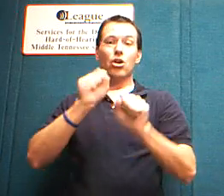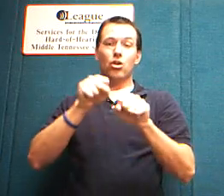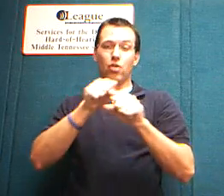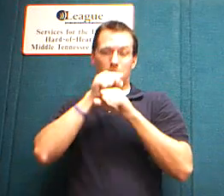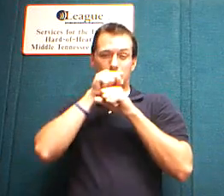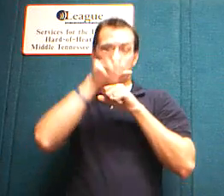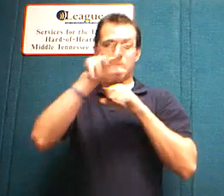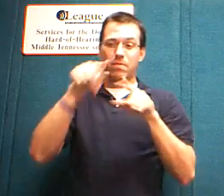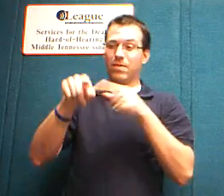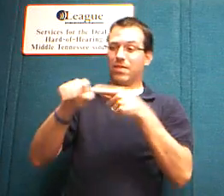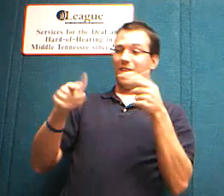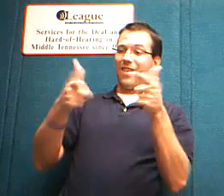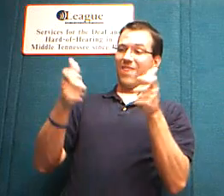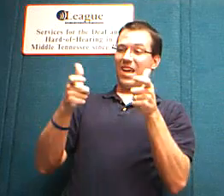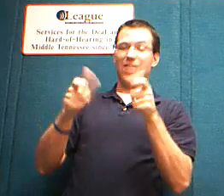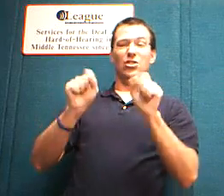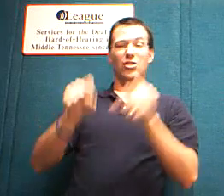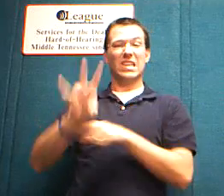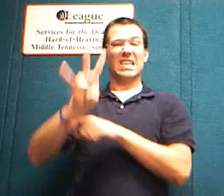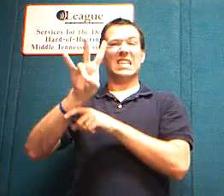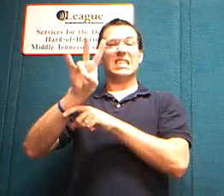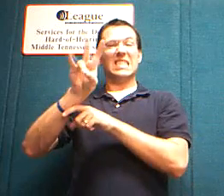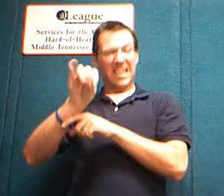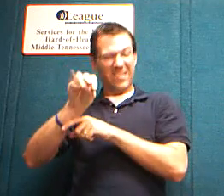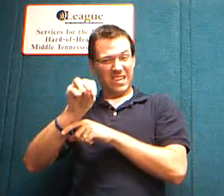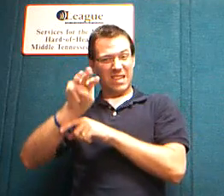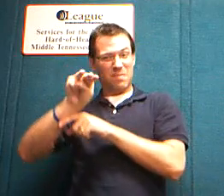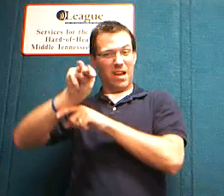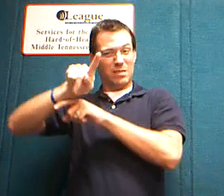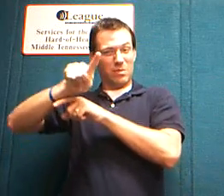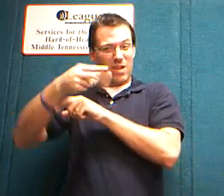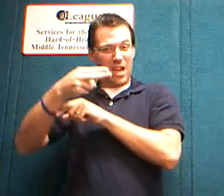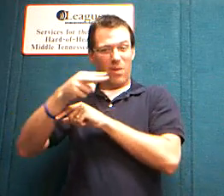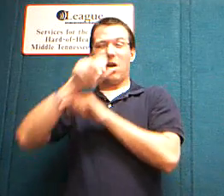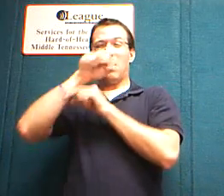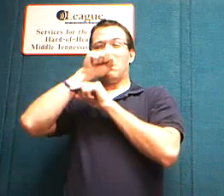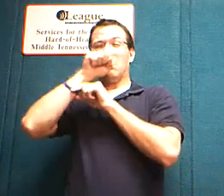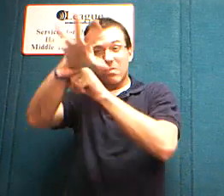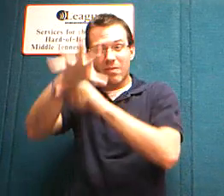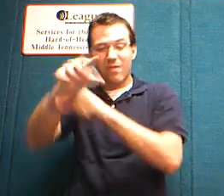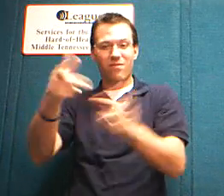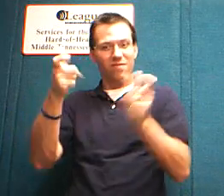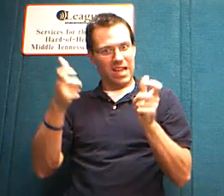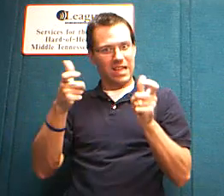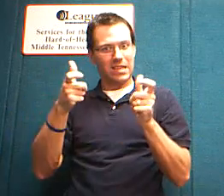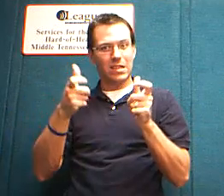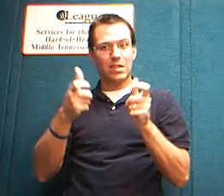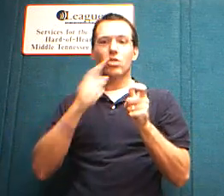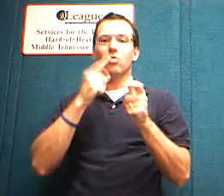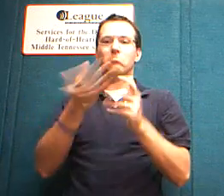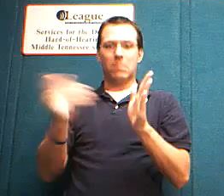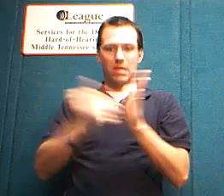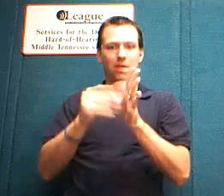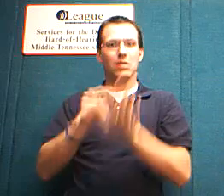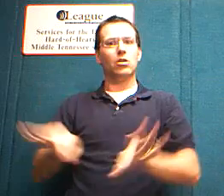fast. It just goes as far as you can imagine. So cough into the crook of your elbow or into a tissue.